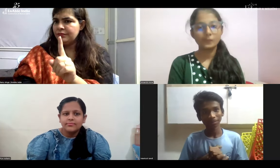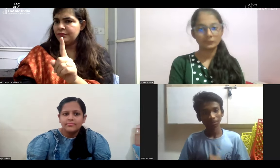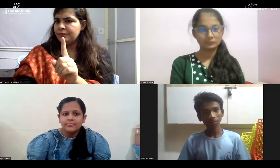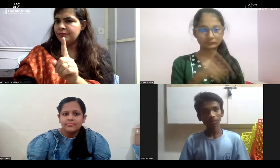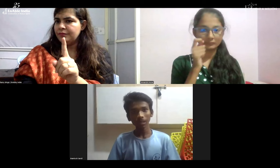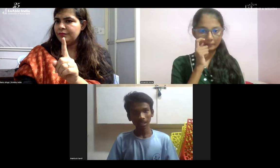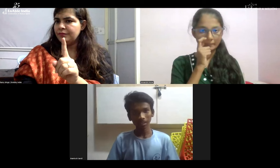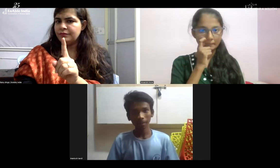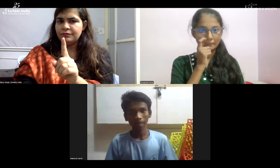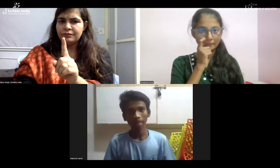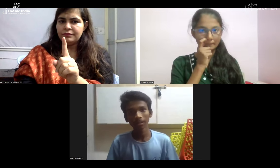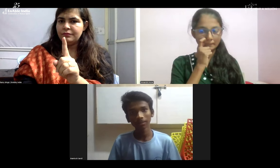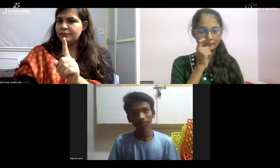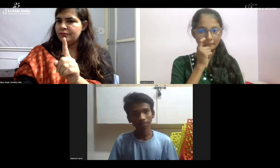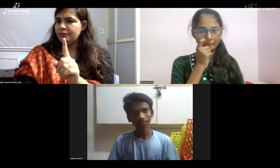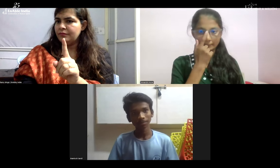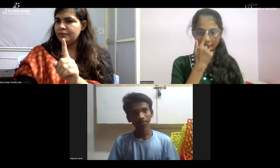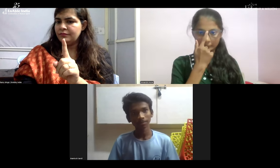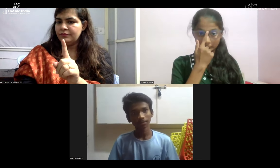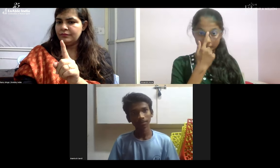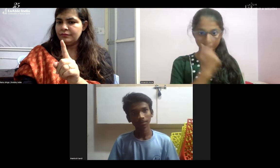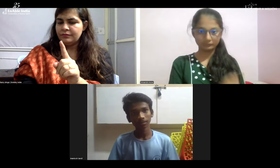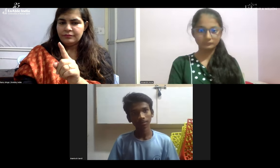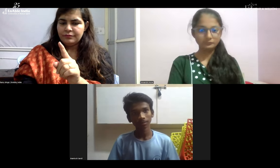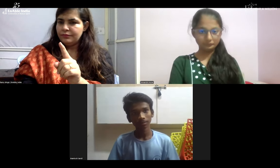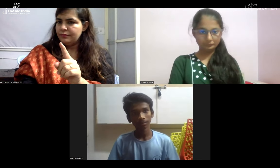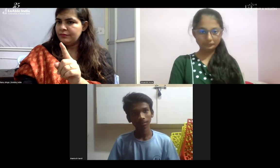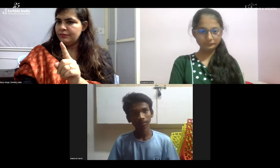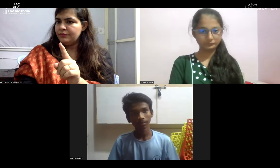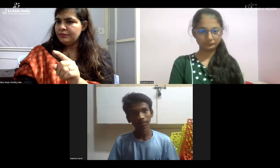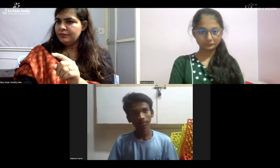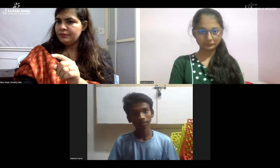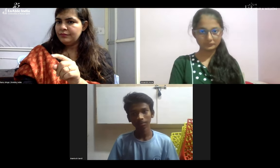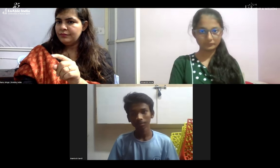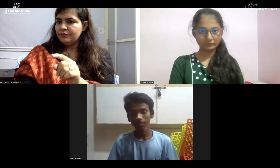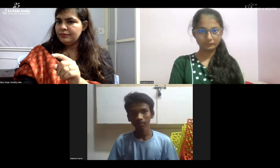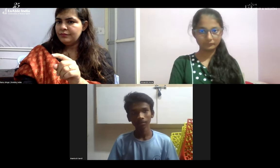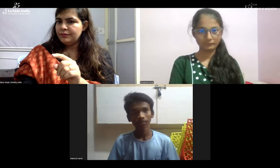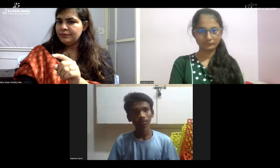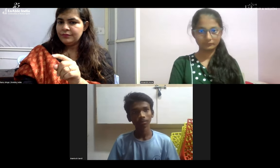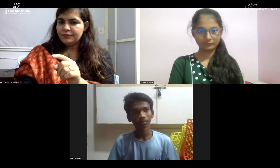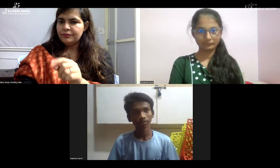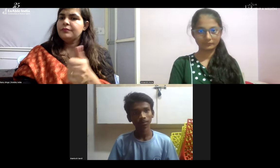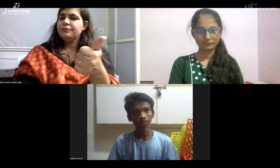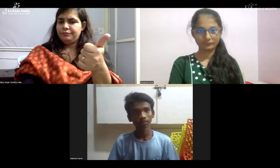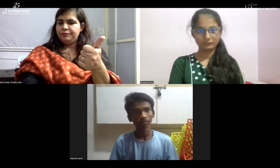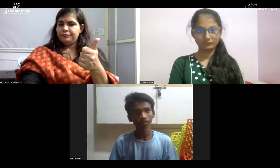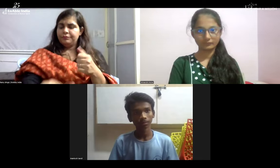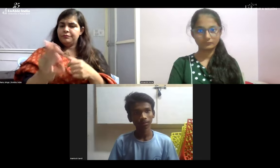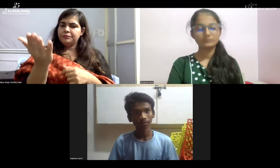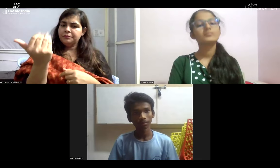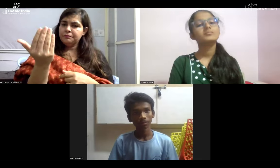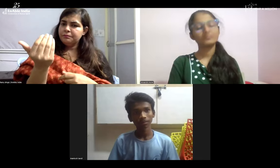talk about dancing, painting as well. So just wanted to ask, is that Yes, correct? good. Right. Yes, that helps in relieving the